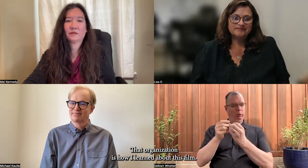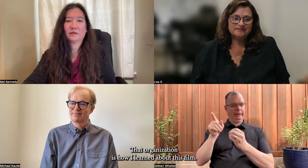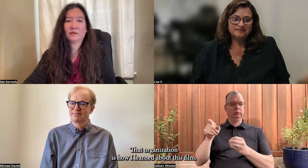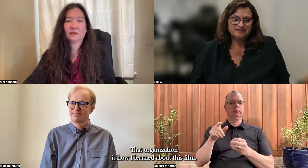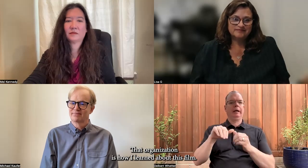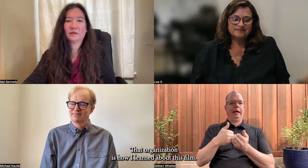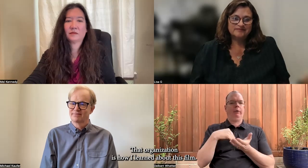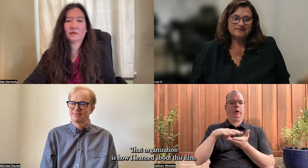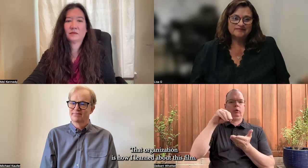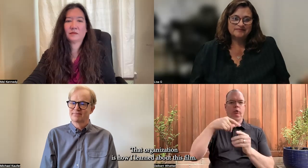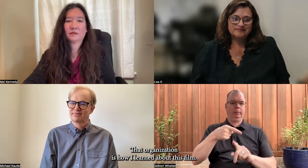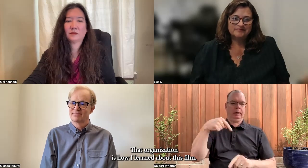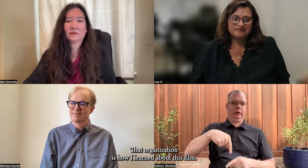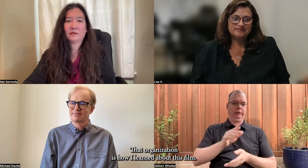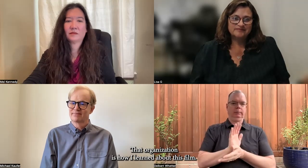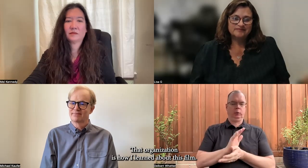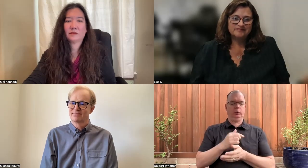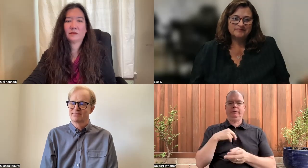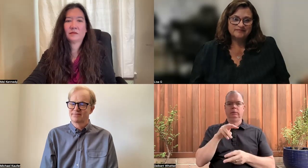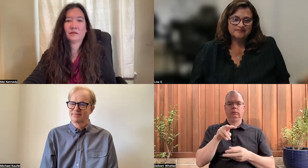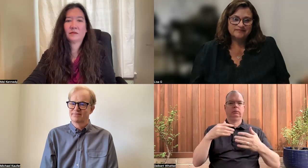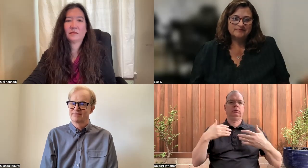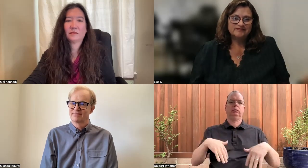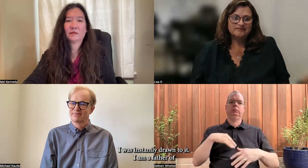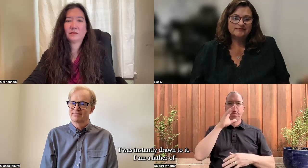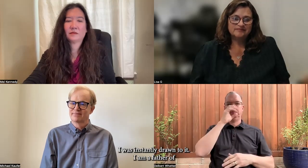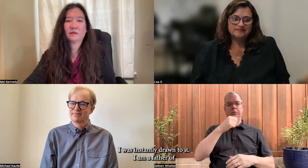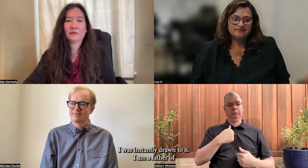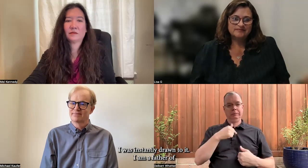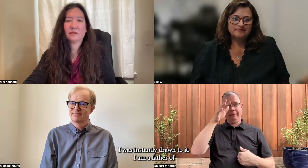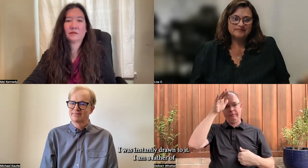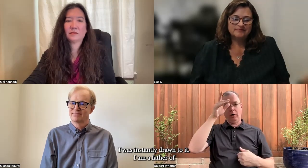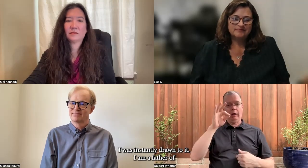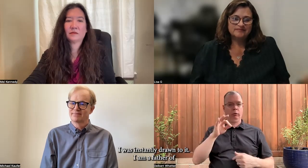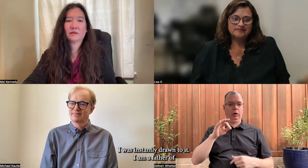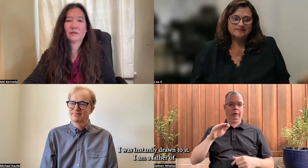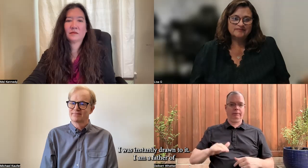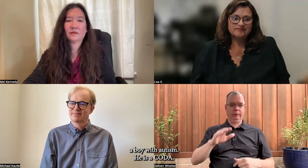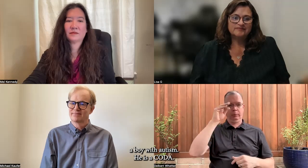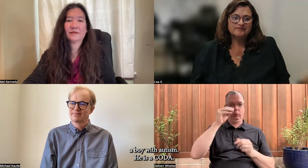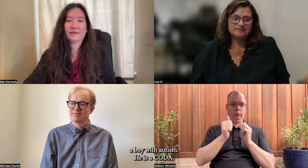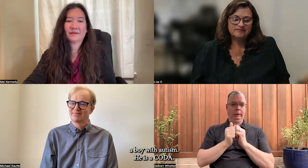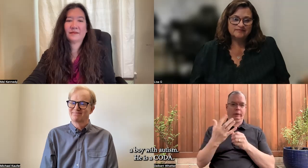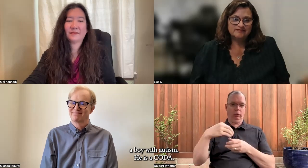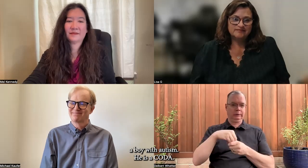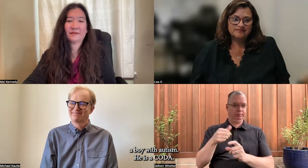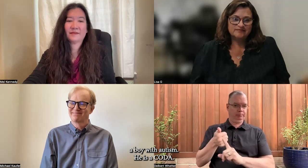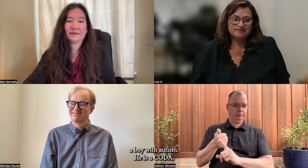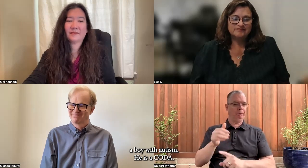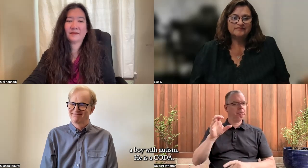That organization is how I learned about this film. I was instantly drawn to it. I am a father of a boy with autism. He